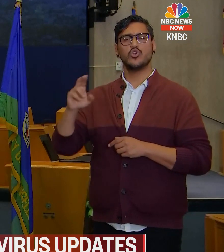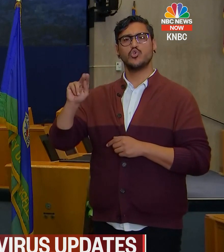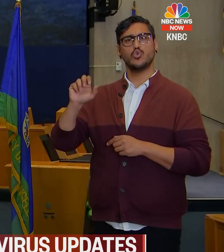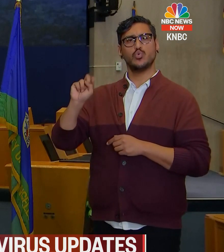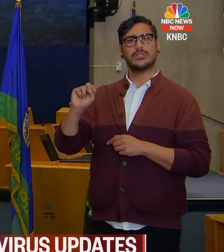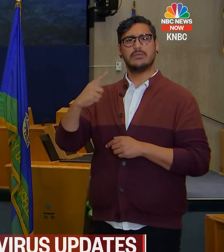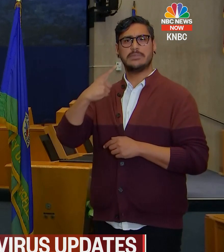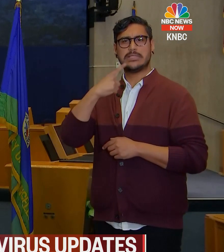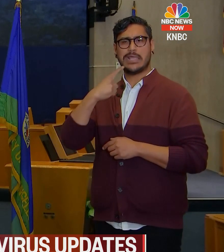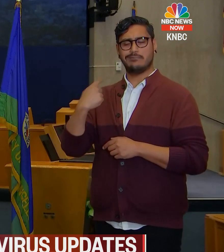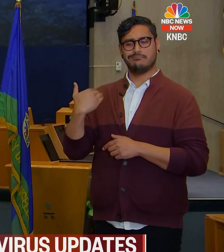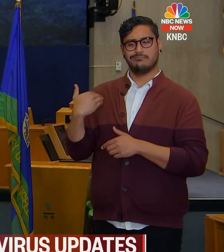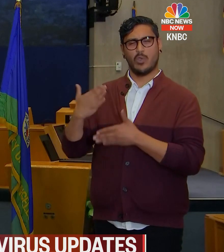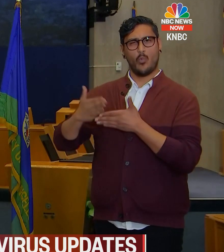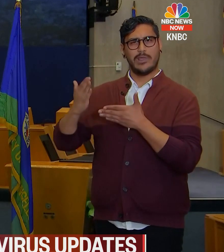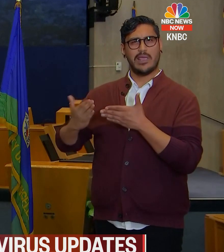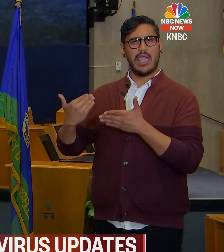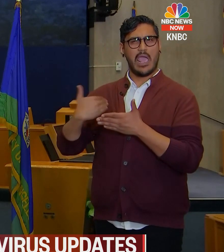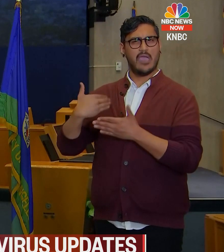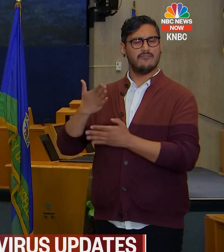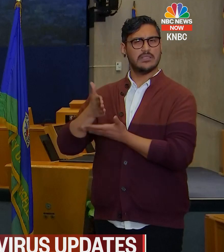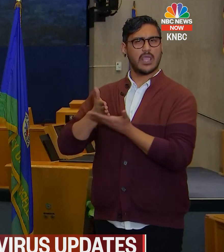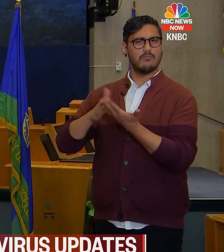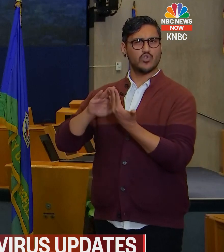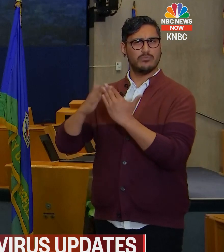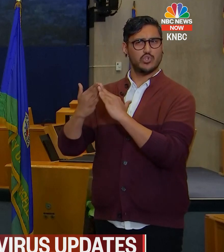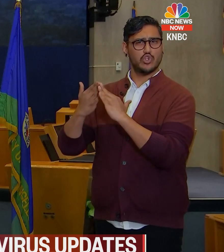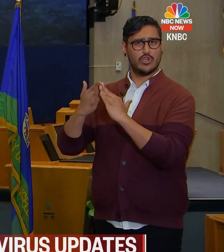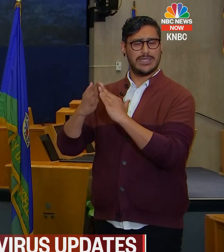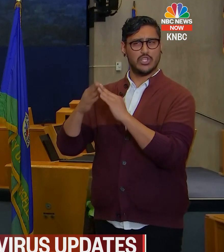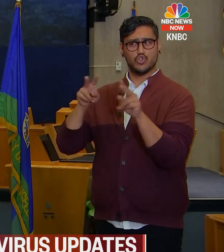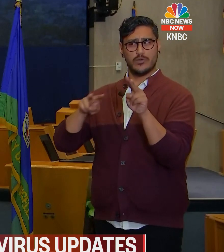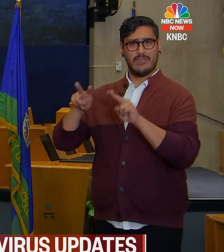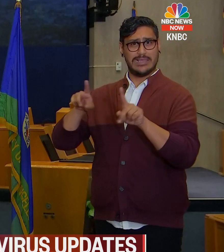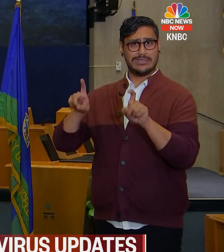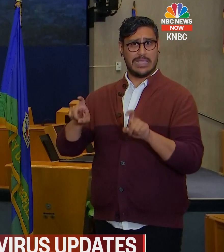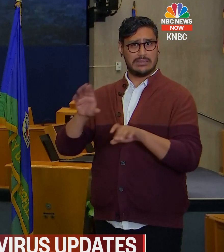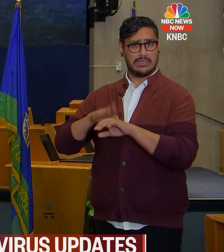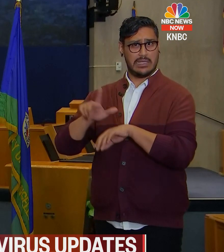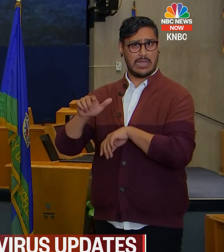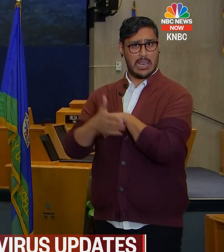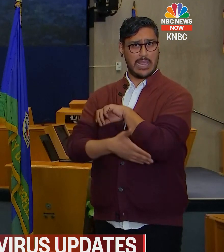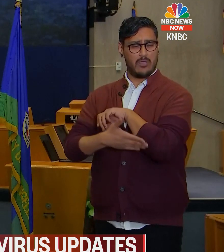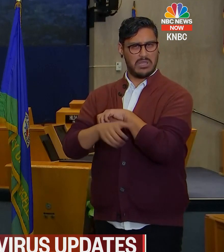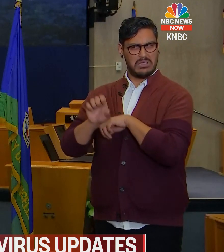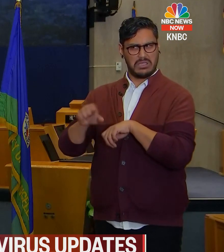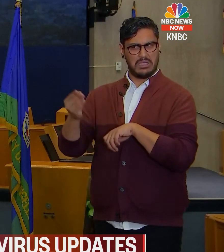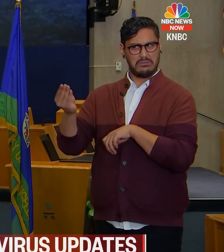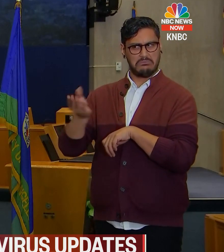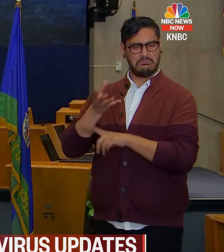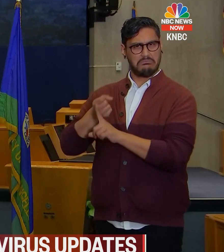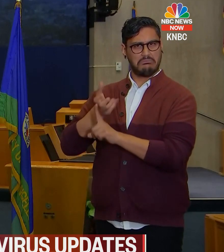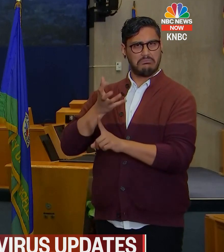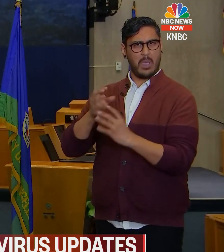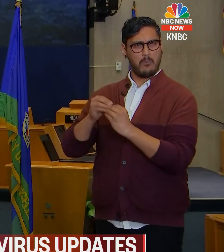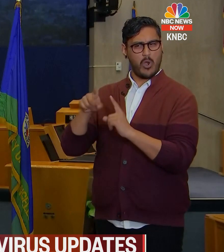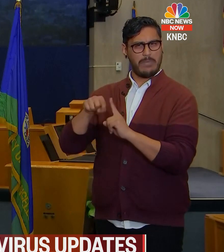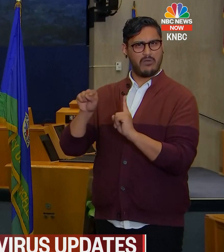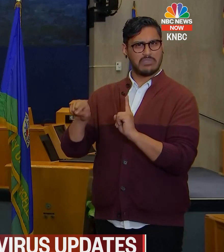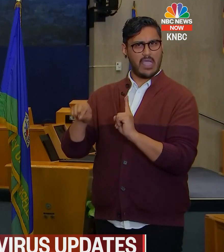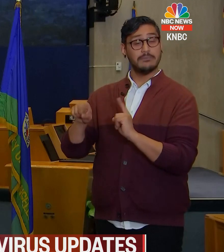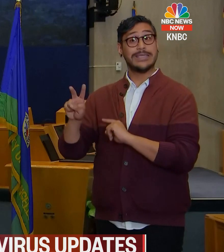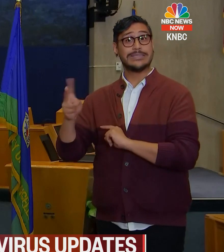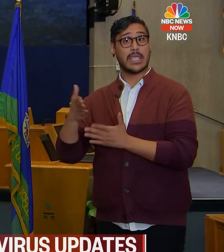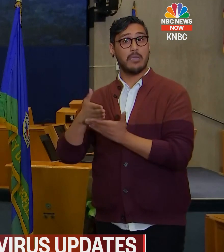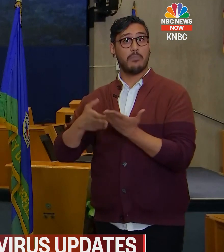weekend that there was some community surveillance testing carried out in LA County. Can you provide any details on that? And then the second